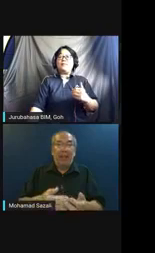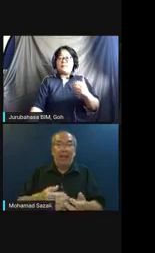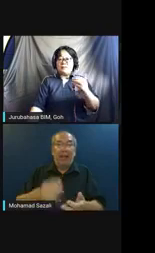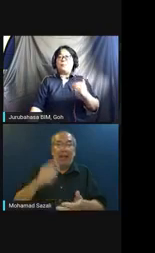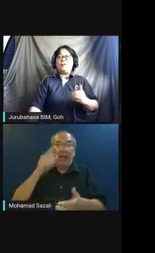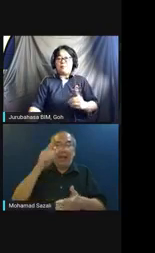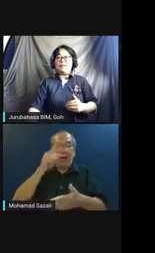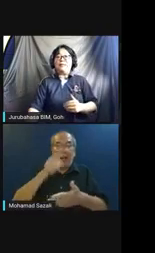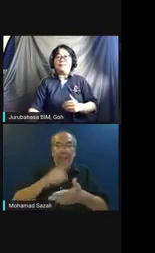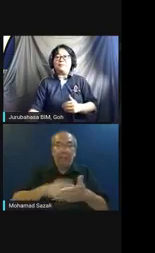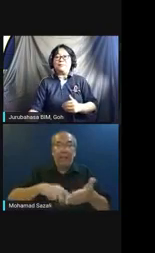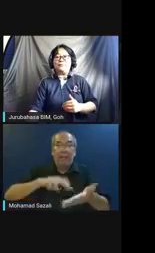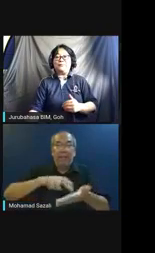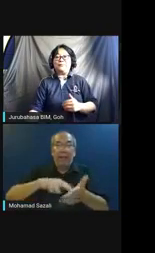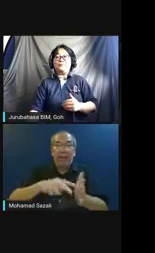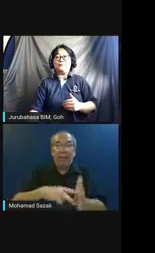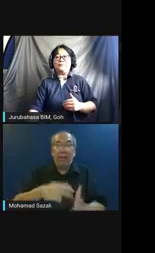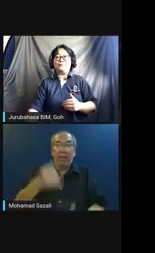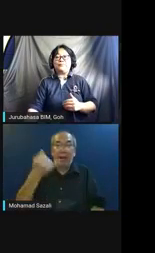hear properly.